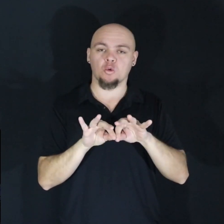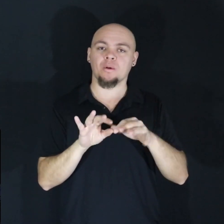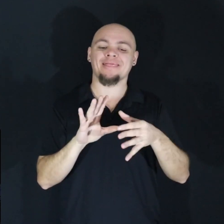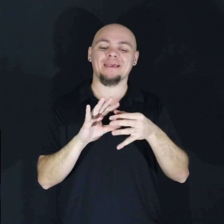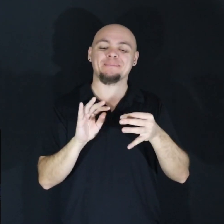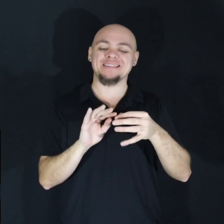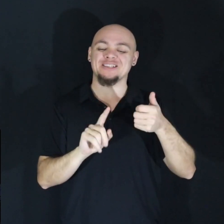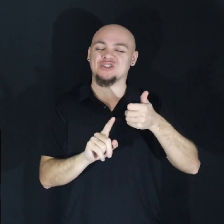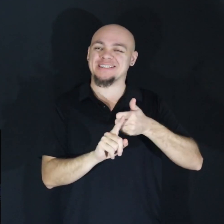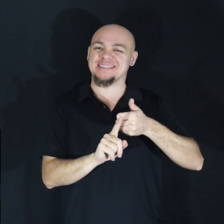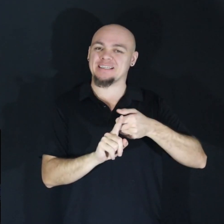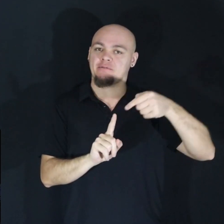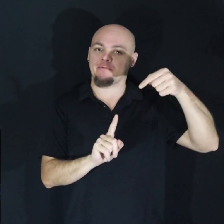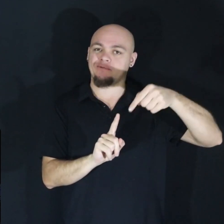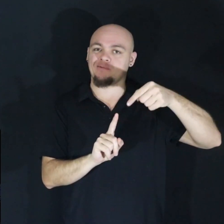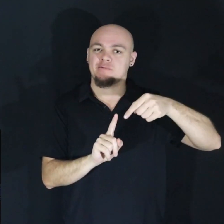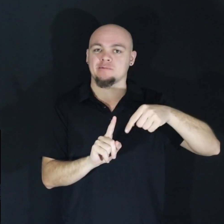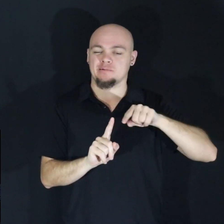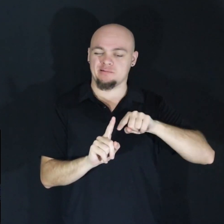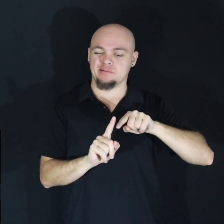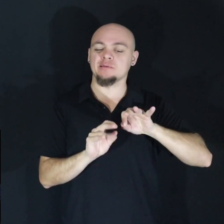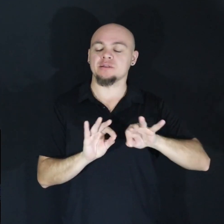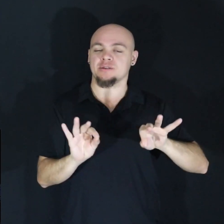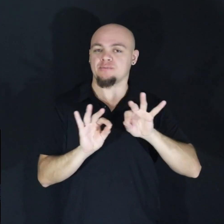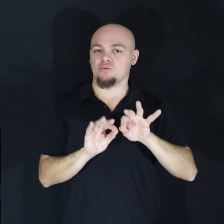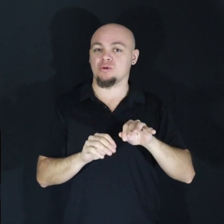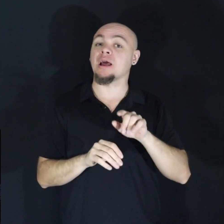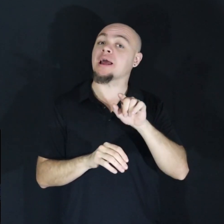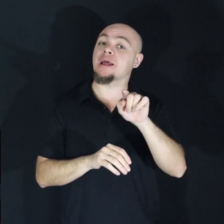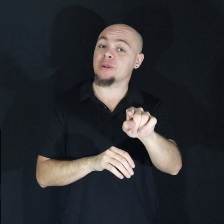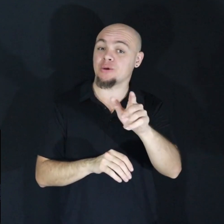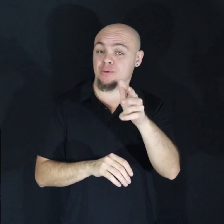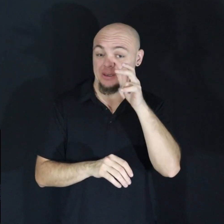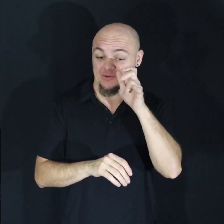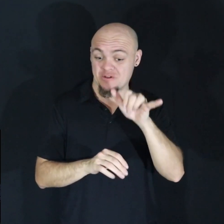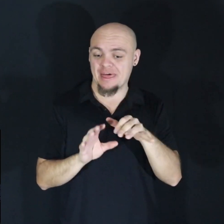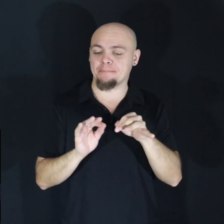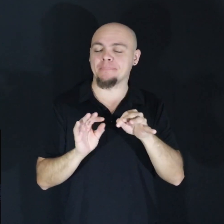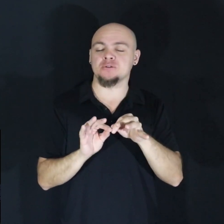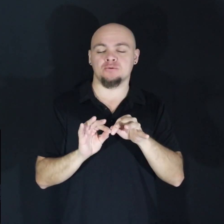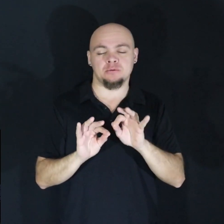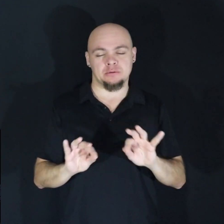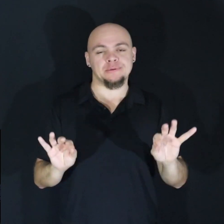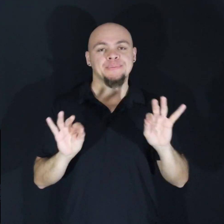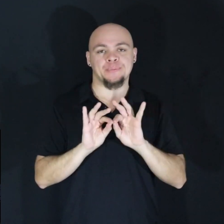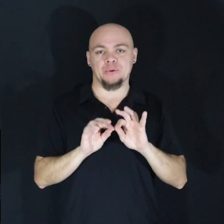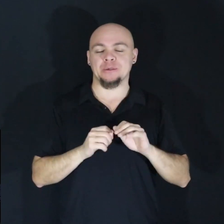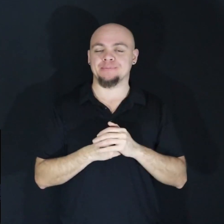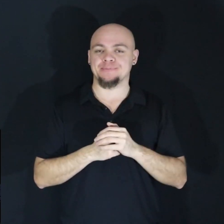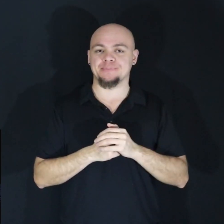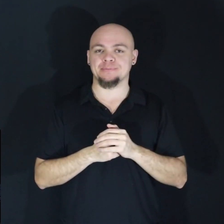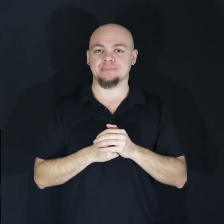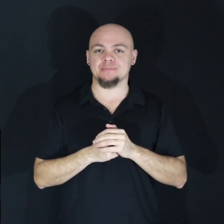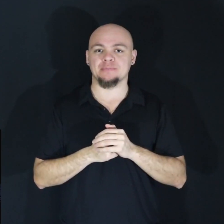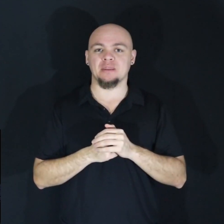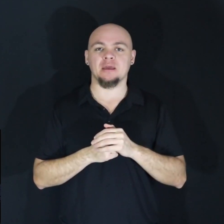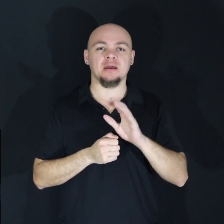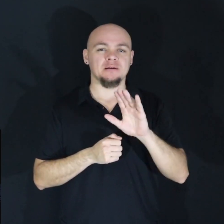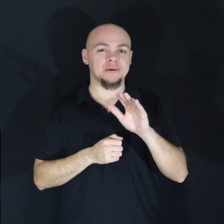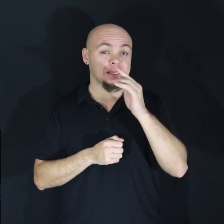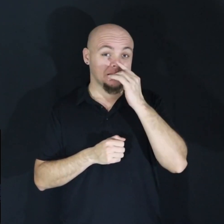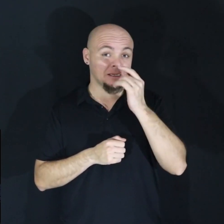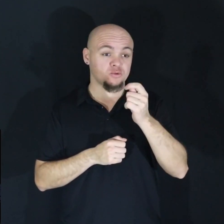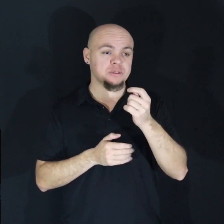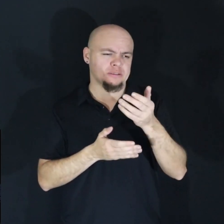messaging and the fact that you get to hear that message. You know, it's interesting when you let